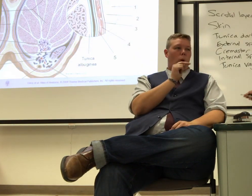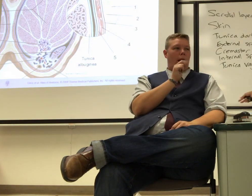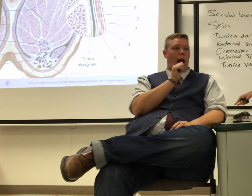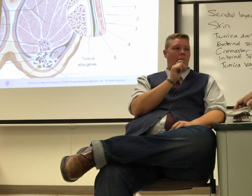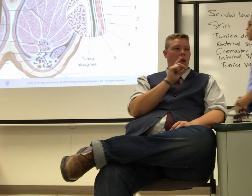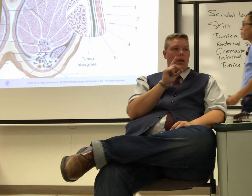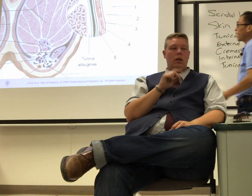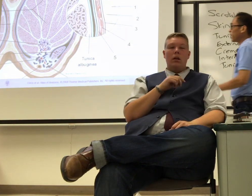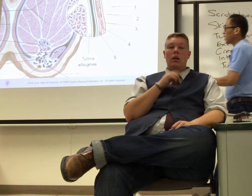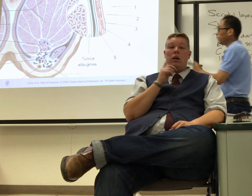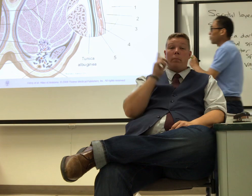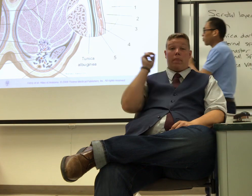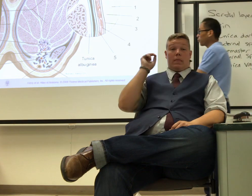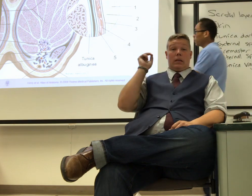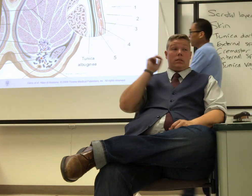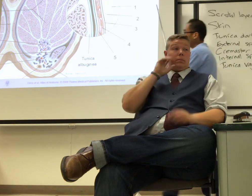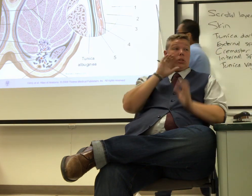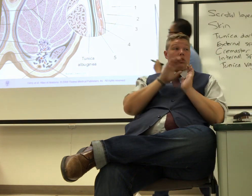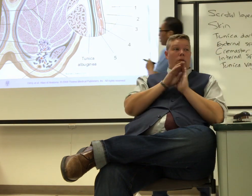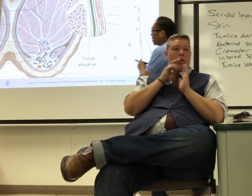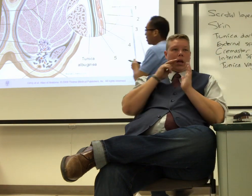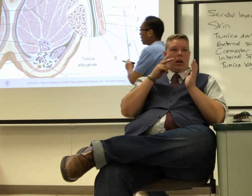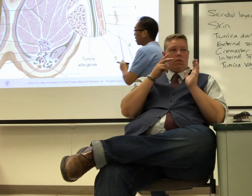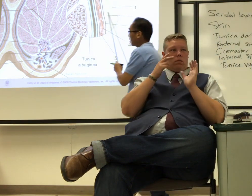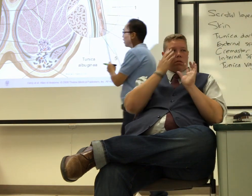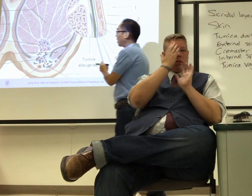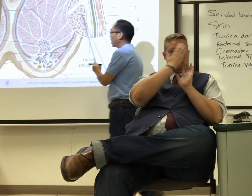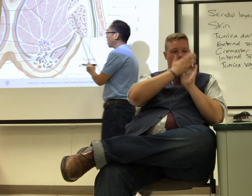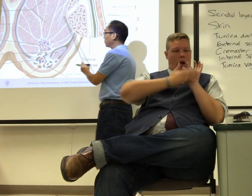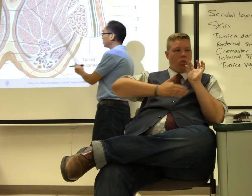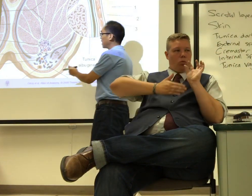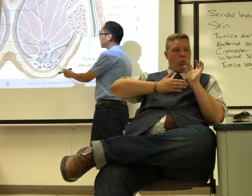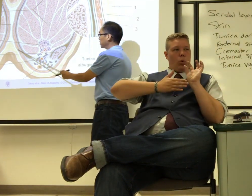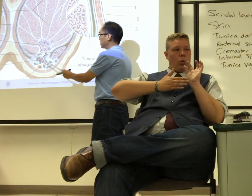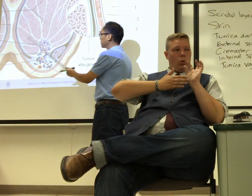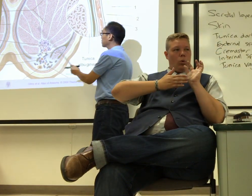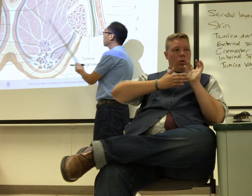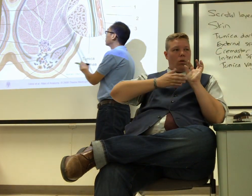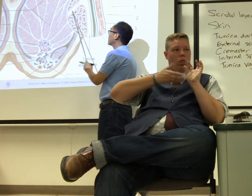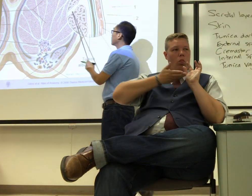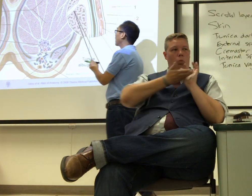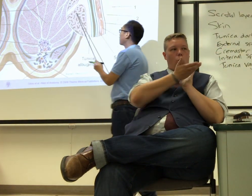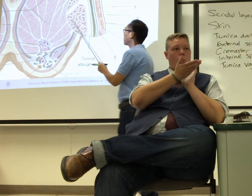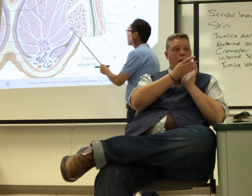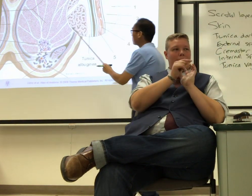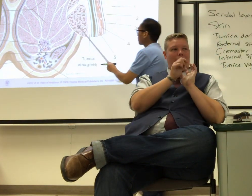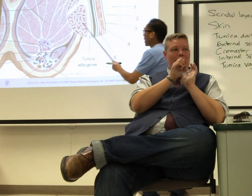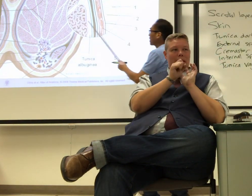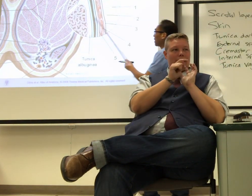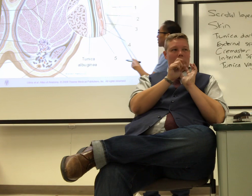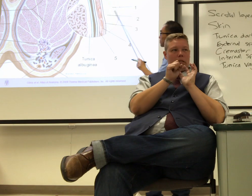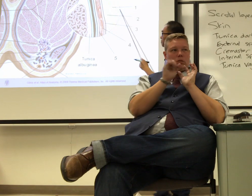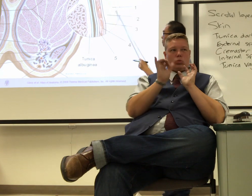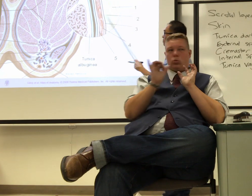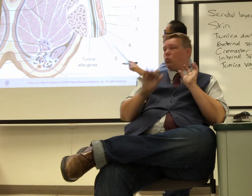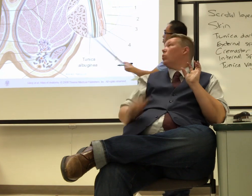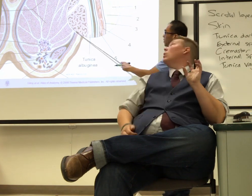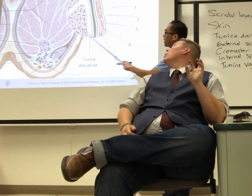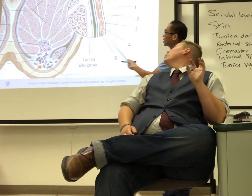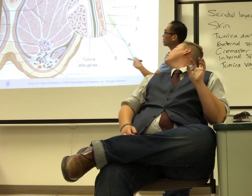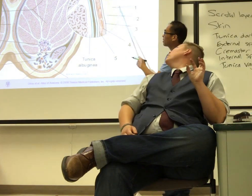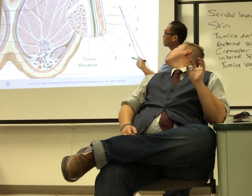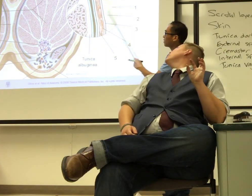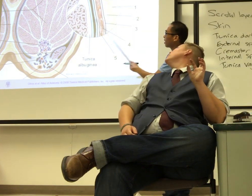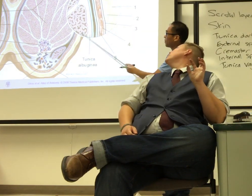here, where they cut all the way even through the testes, and they kind of like